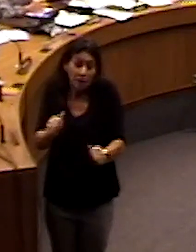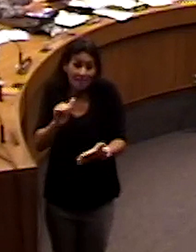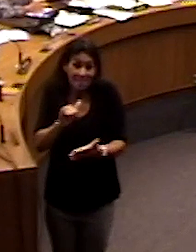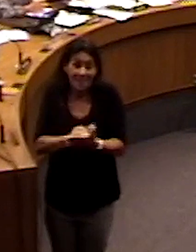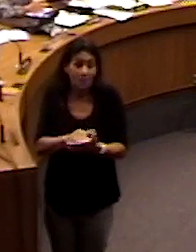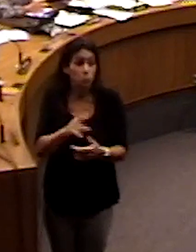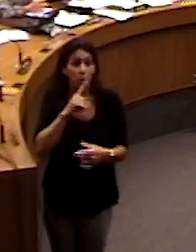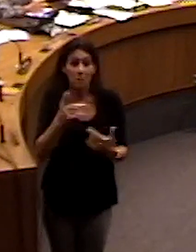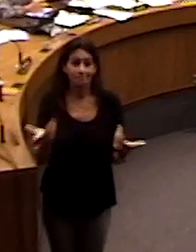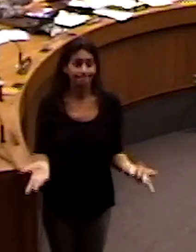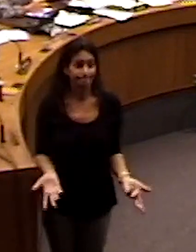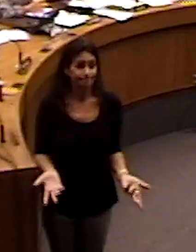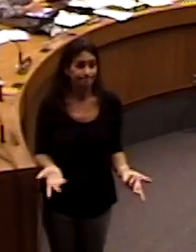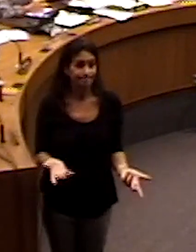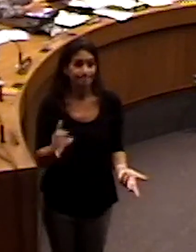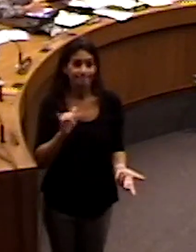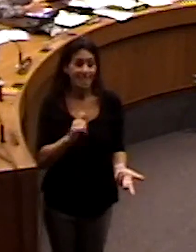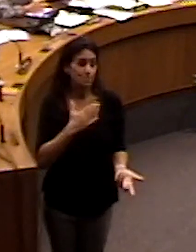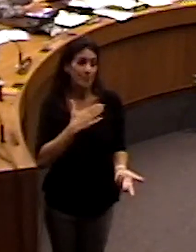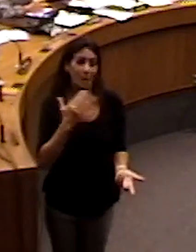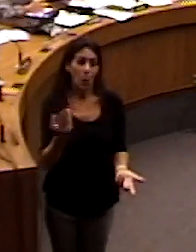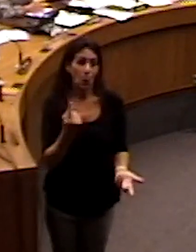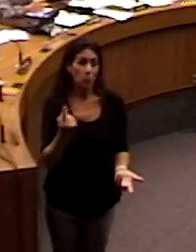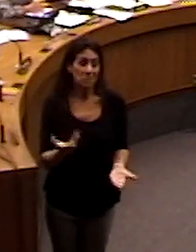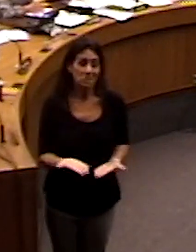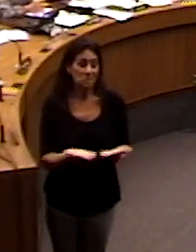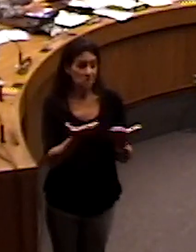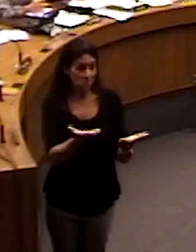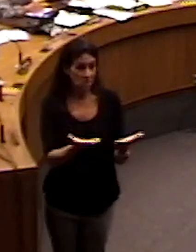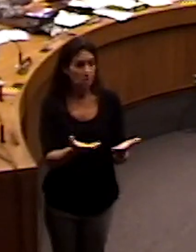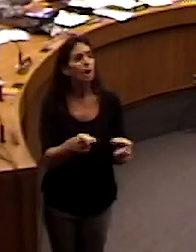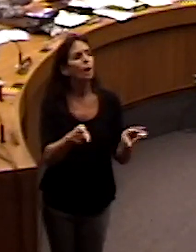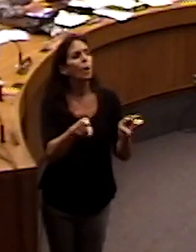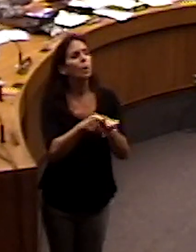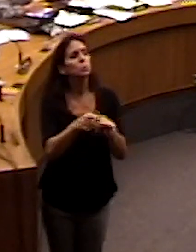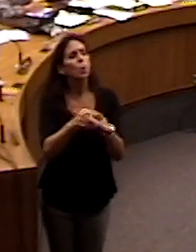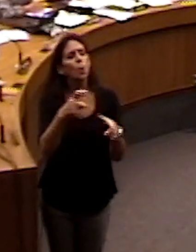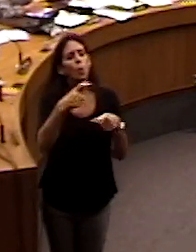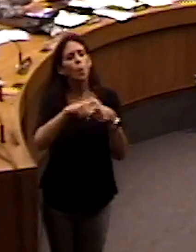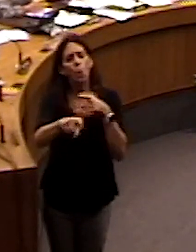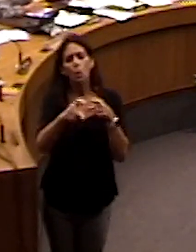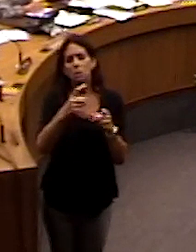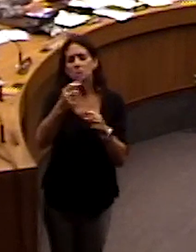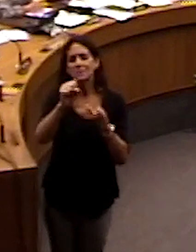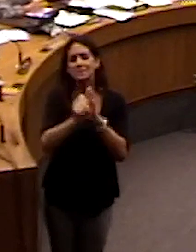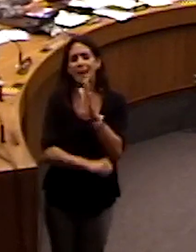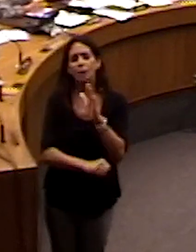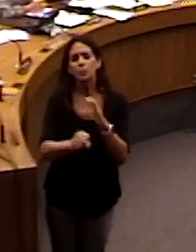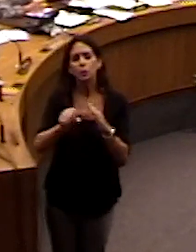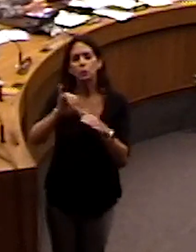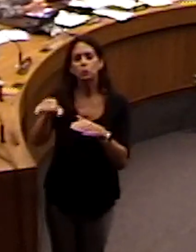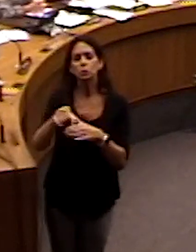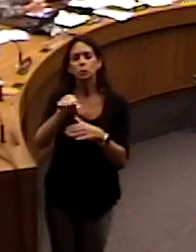now, is that? Mayor, they should also call South Jersey Legal. Have you tried South Jersey Legal?